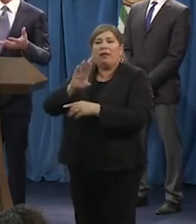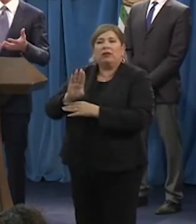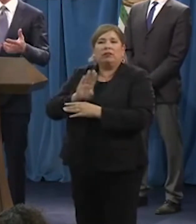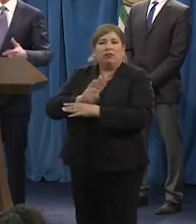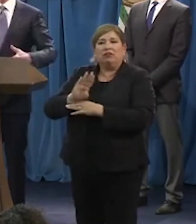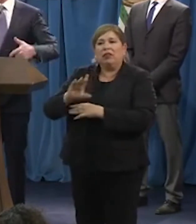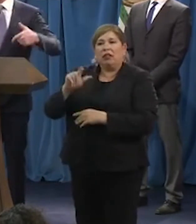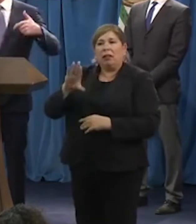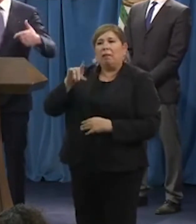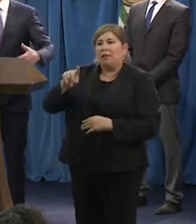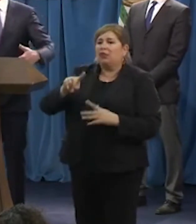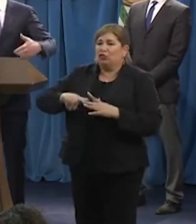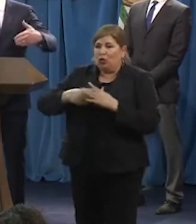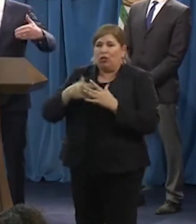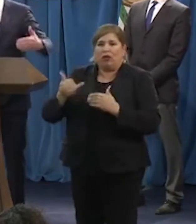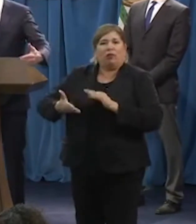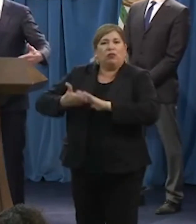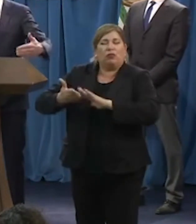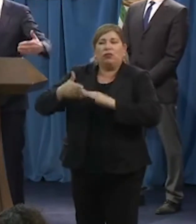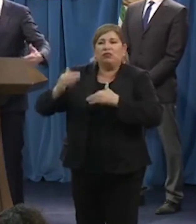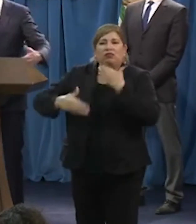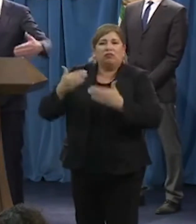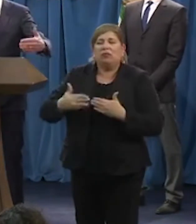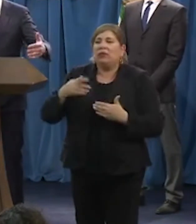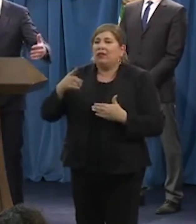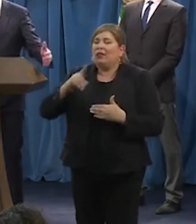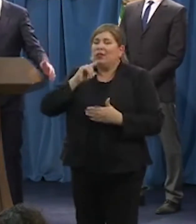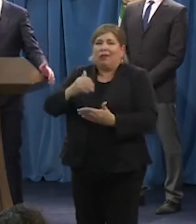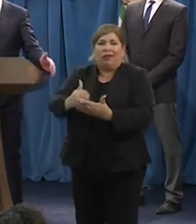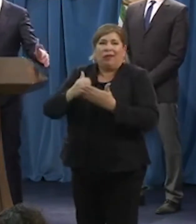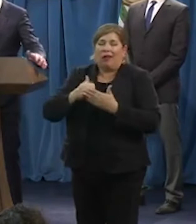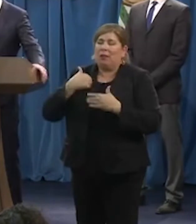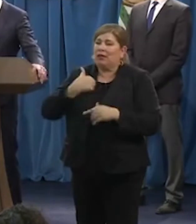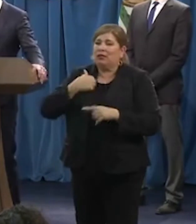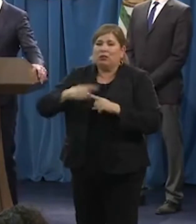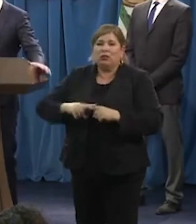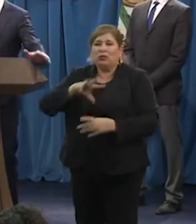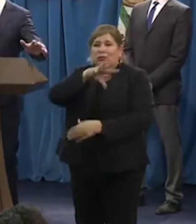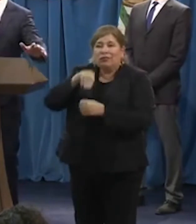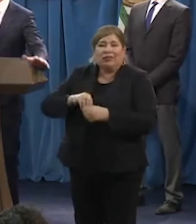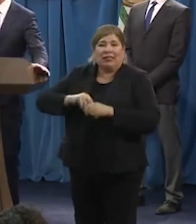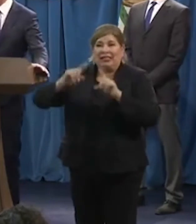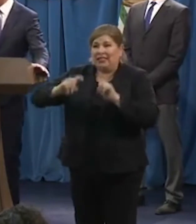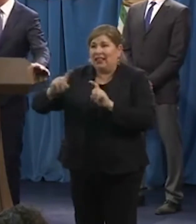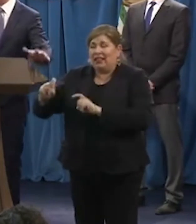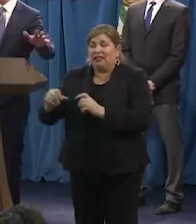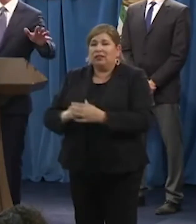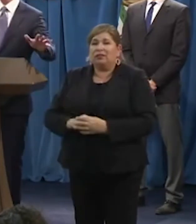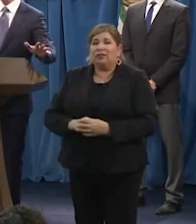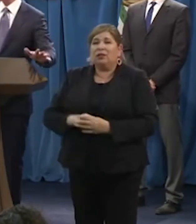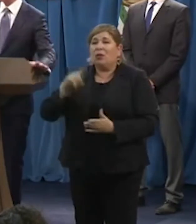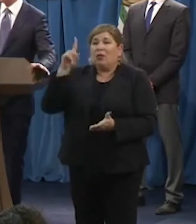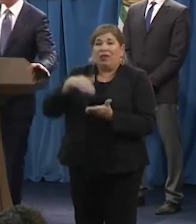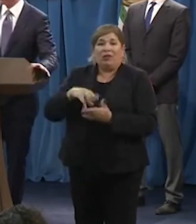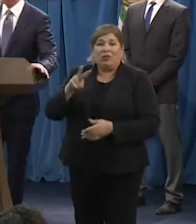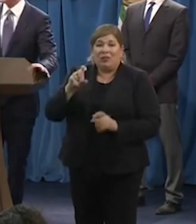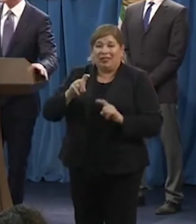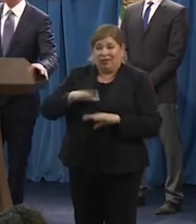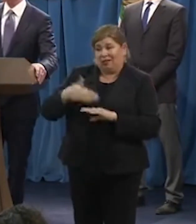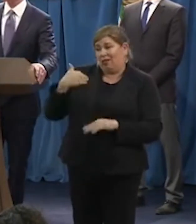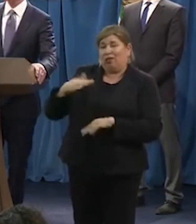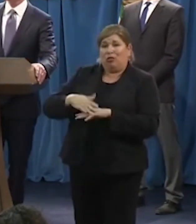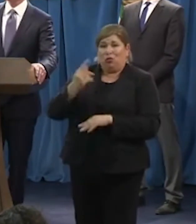as I noted, they are substantially advancing our efforts to test comprehensively. 1,200 tests on Tuesday,